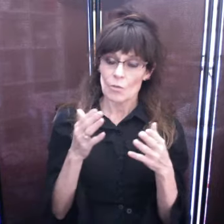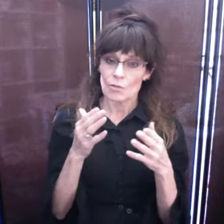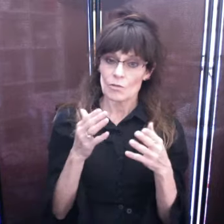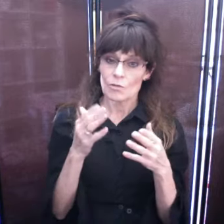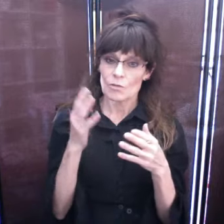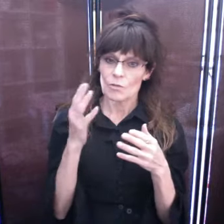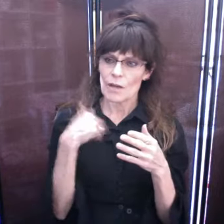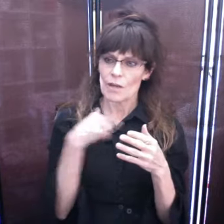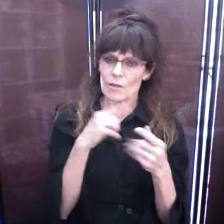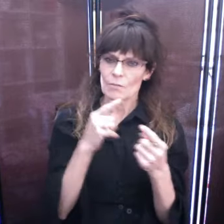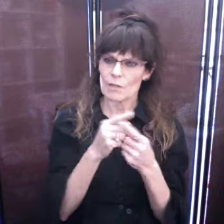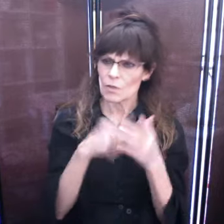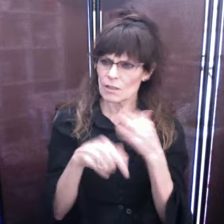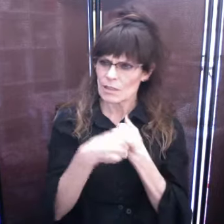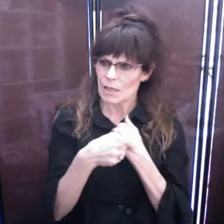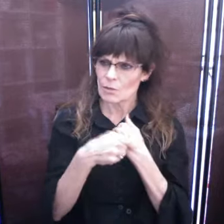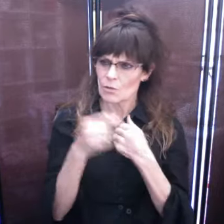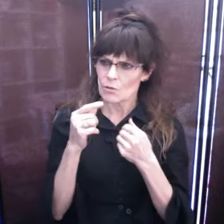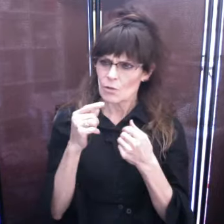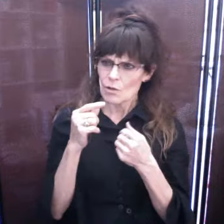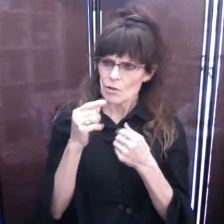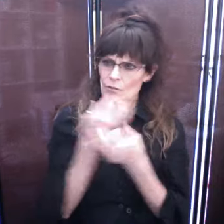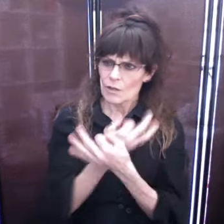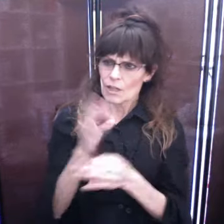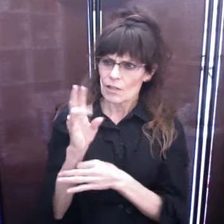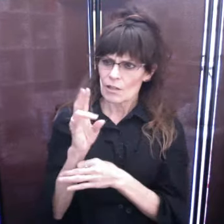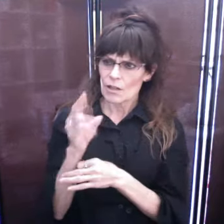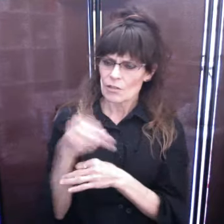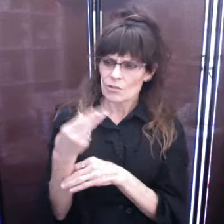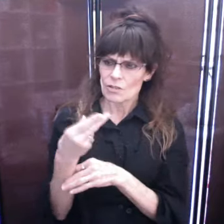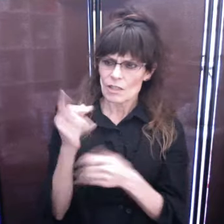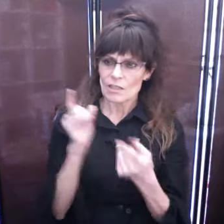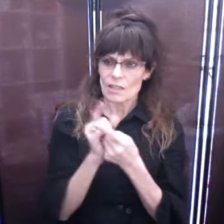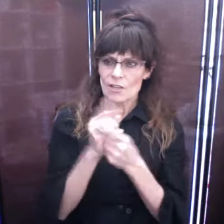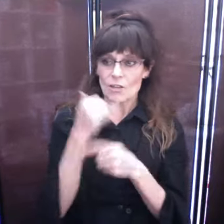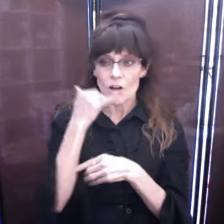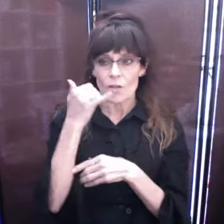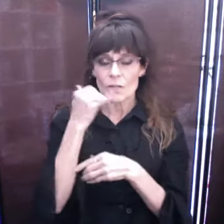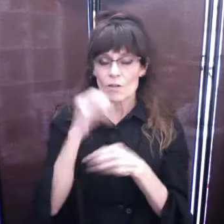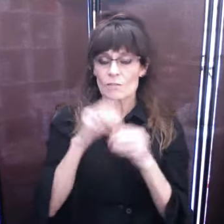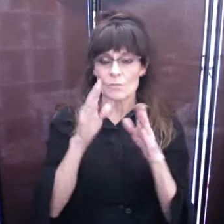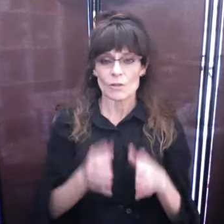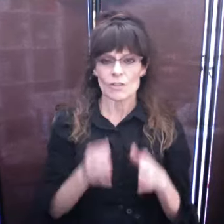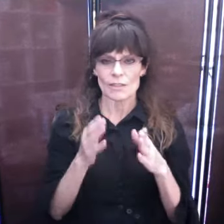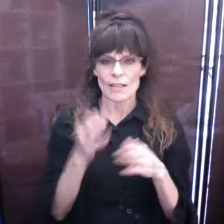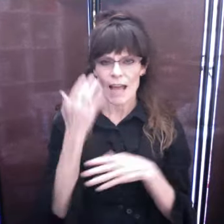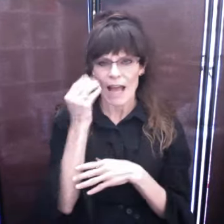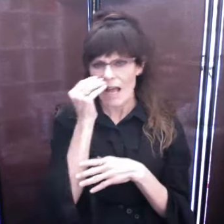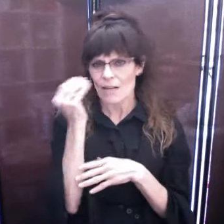meet on what time are you free on Thursday? 9 a.m.? Yeah, let's get together by phone. Let's get together in person. See, I don't care what you call it,